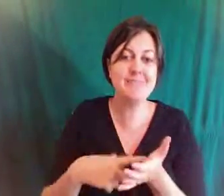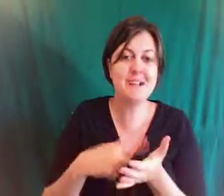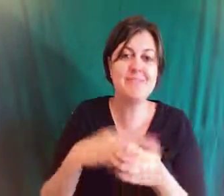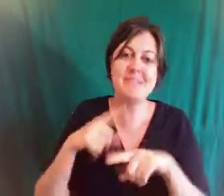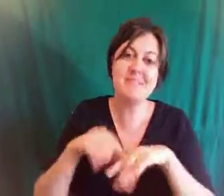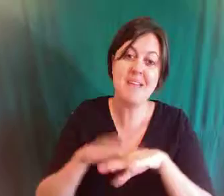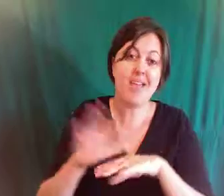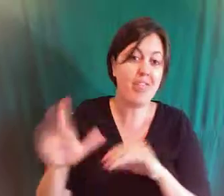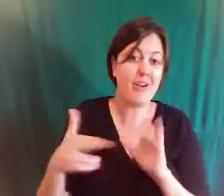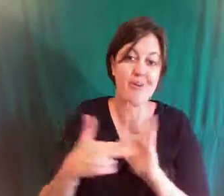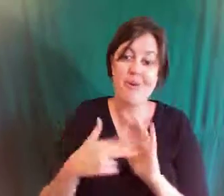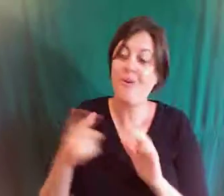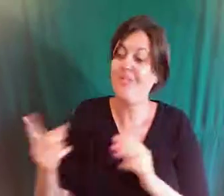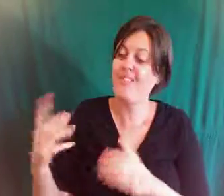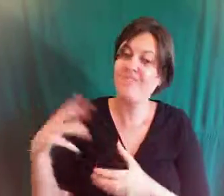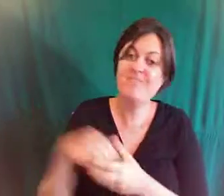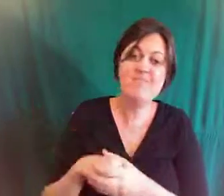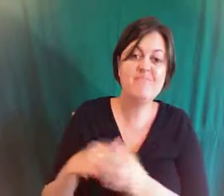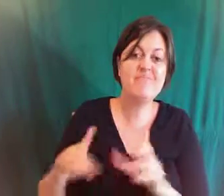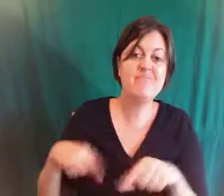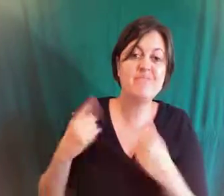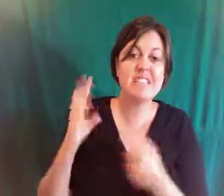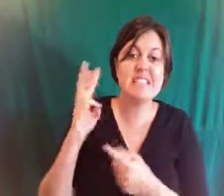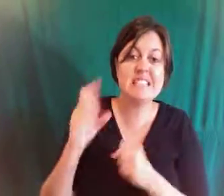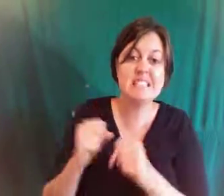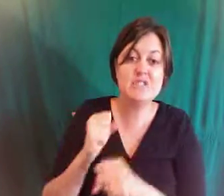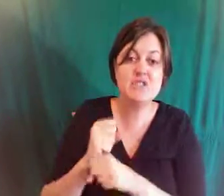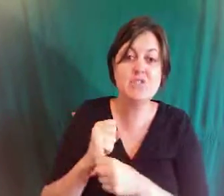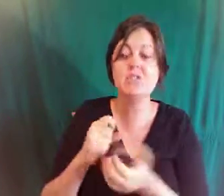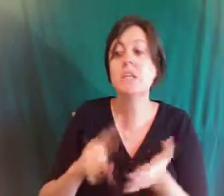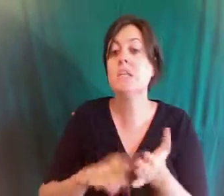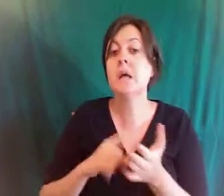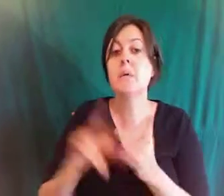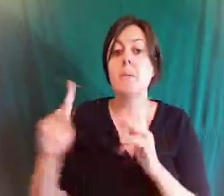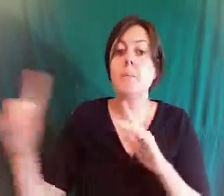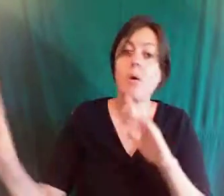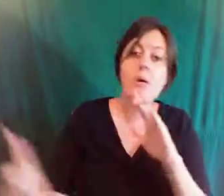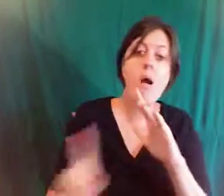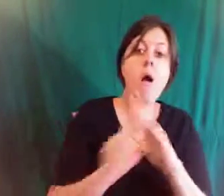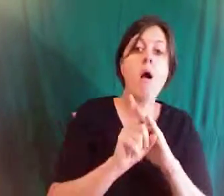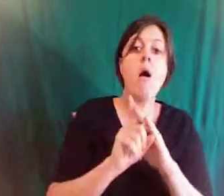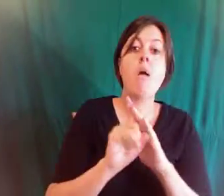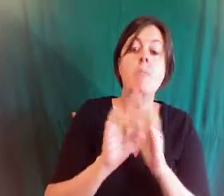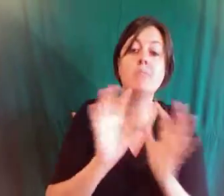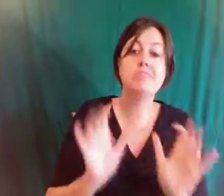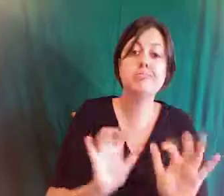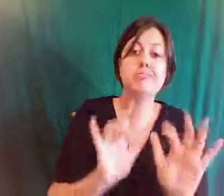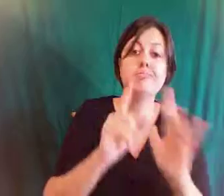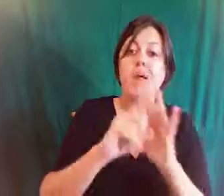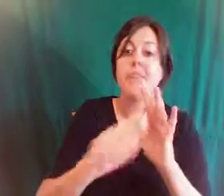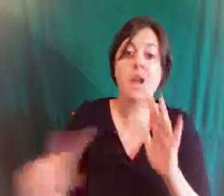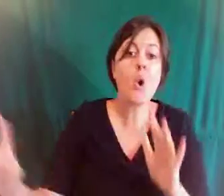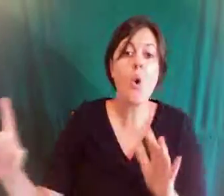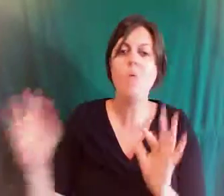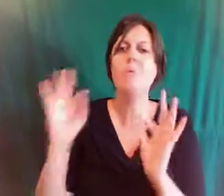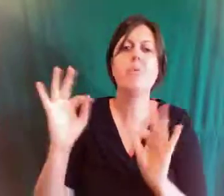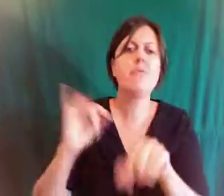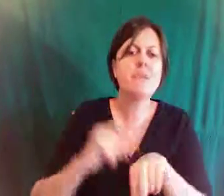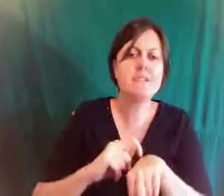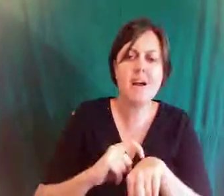with me all six years some just come in and out at the right time but they're all focused on moving the